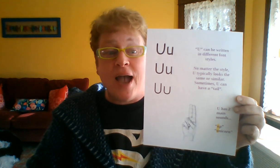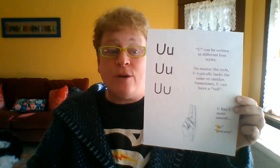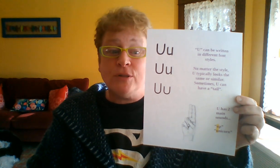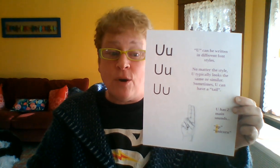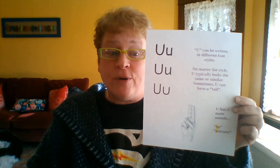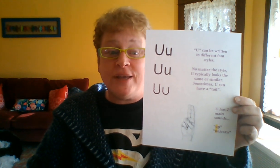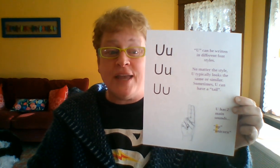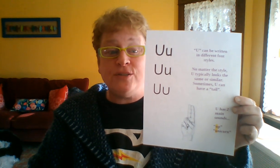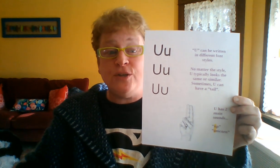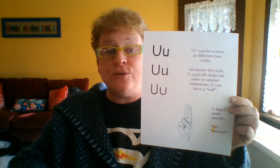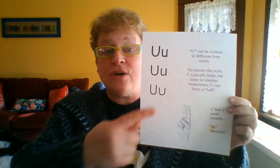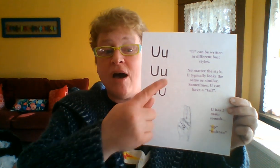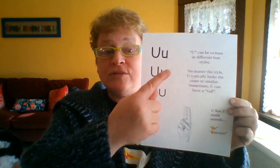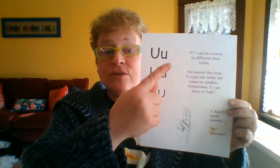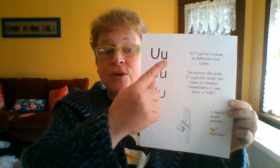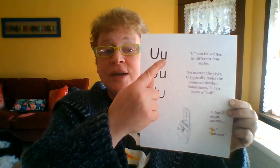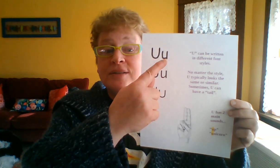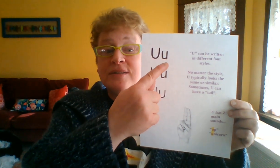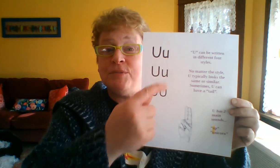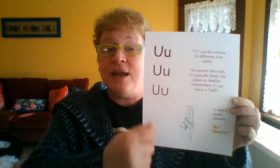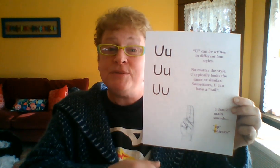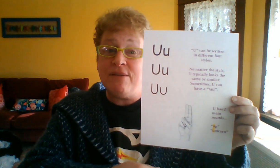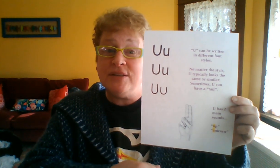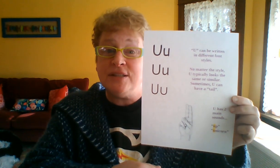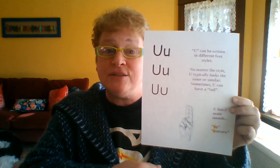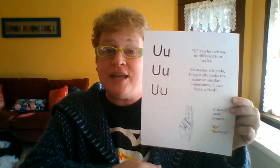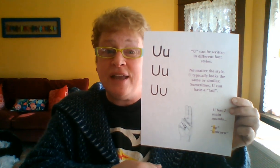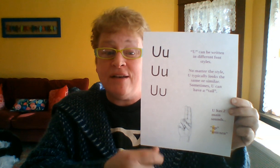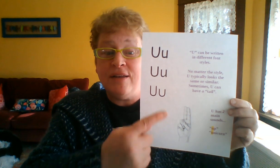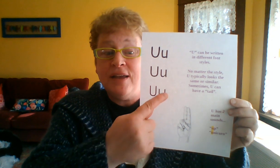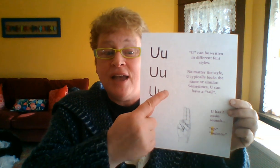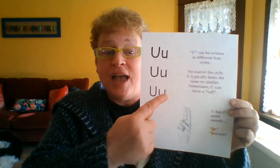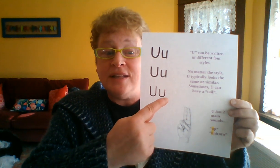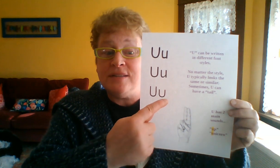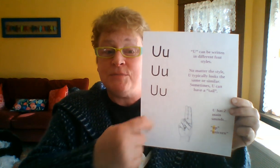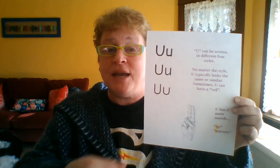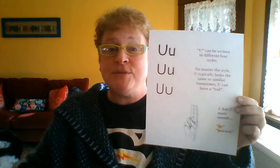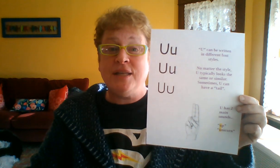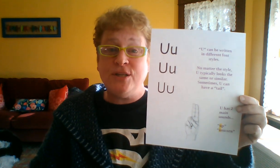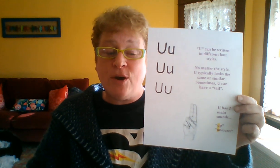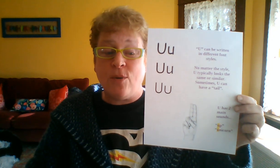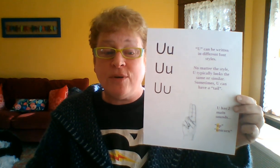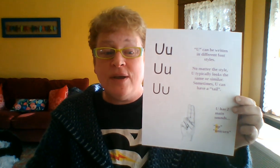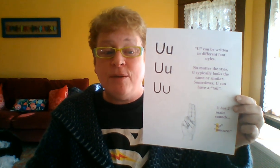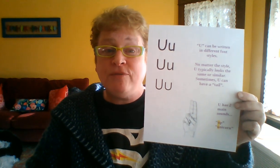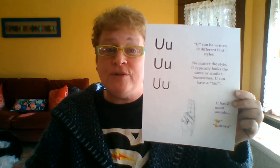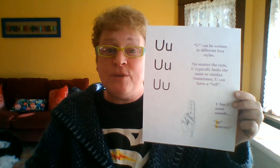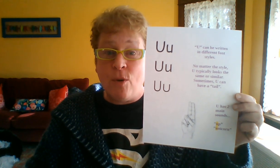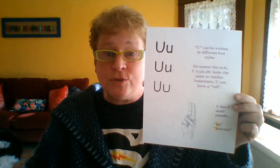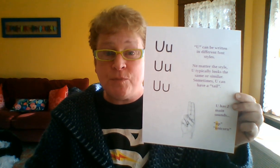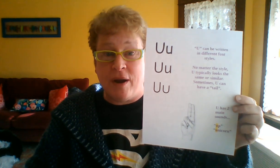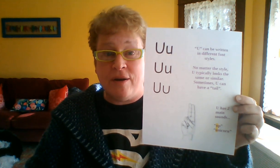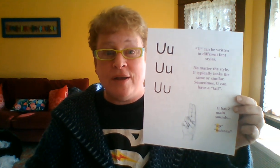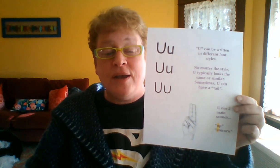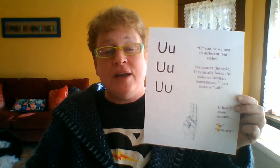Our lowercase U's also sometimes have a little tail and sometimes they don't. But for the most part, no